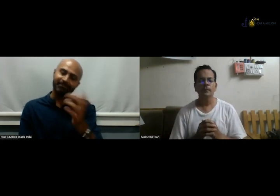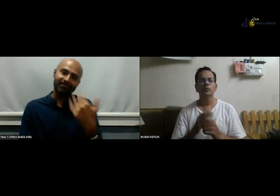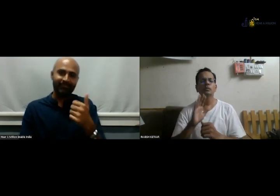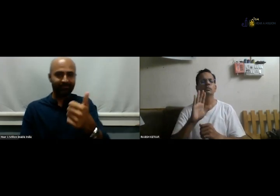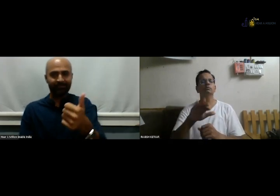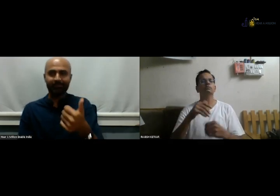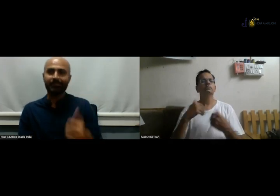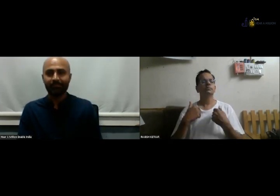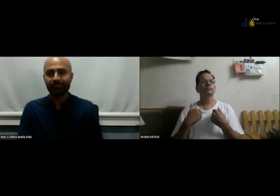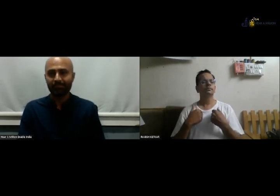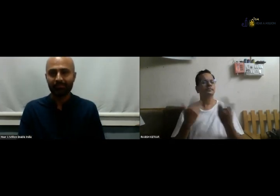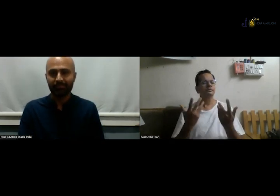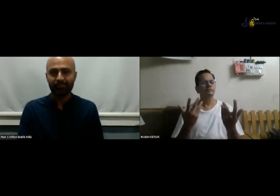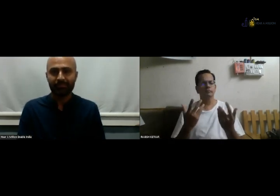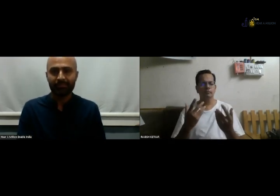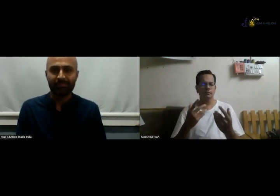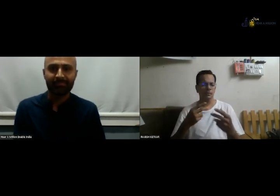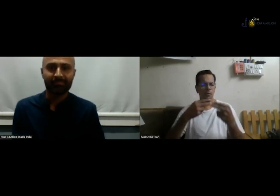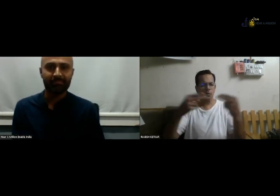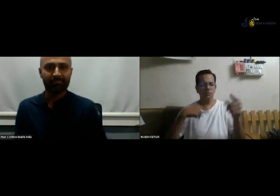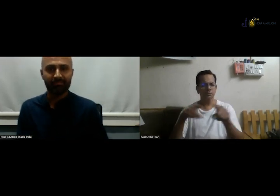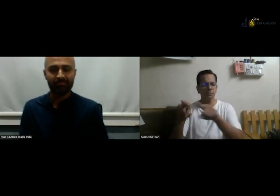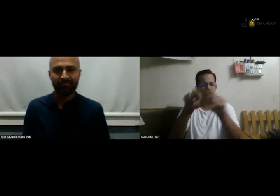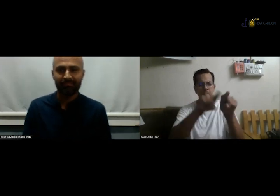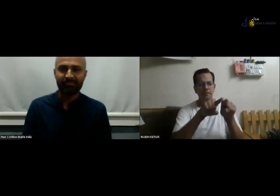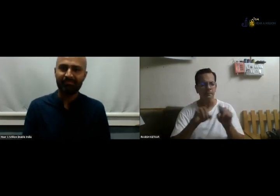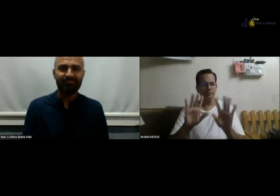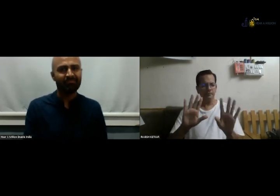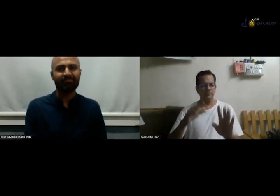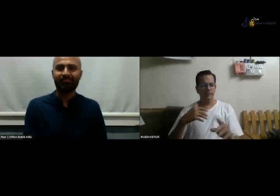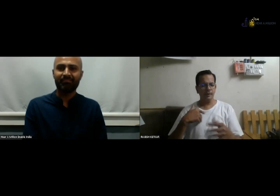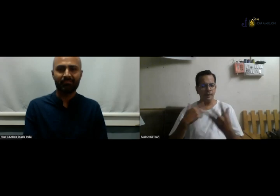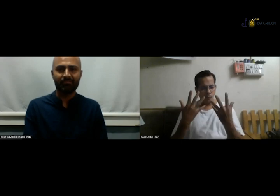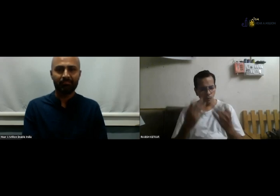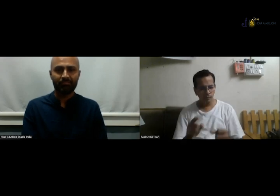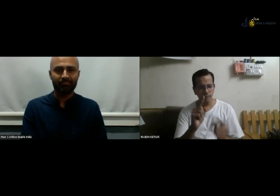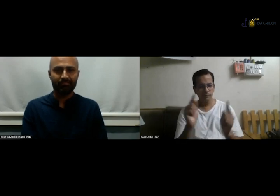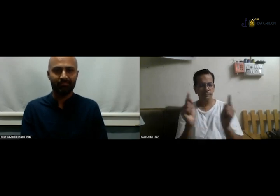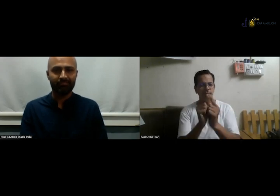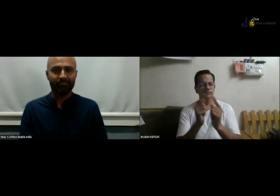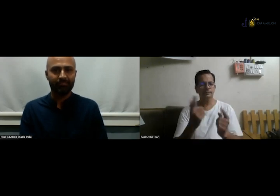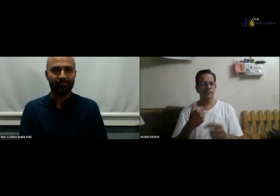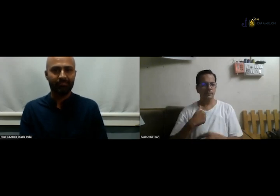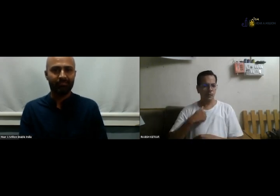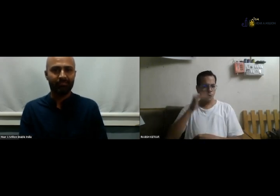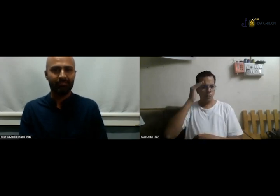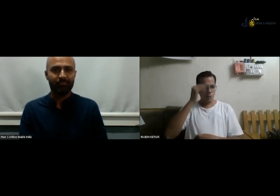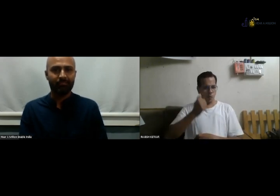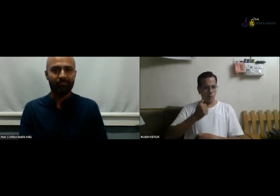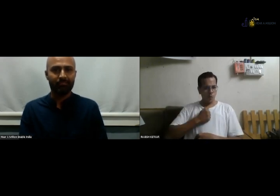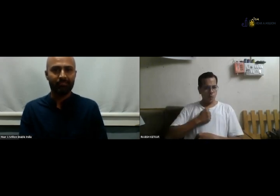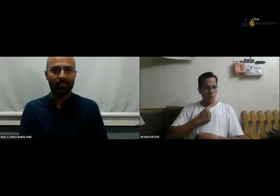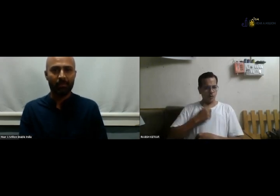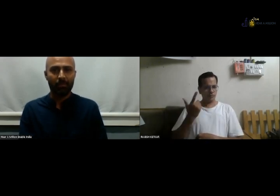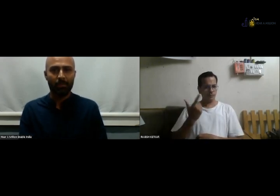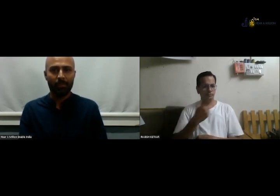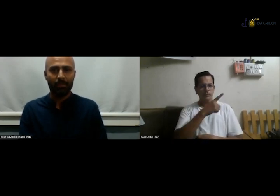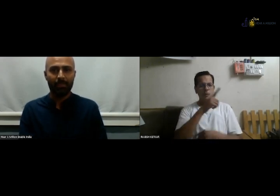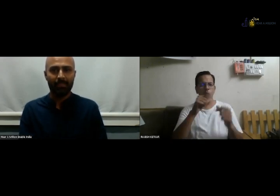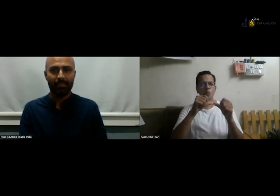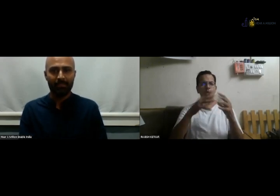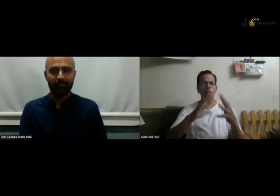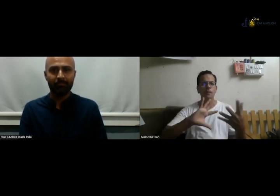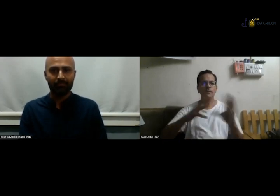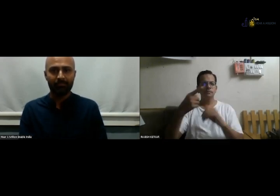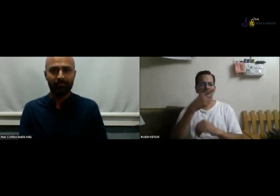and yeah, she can also join here. Yeah, so I don't want to share something similar to